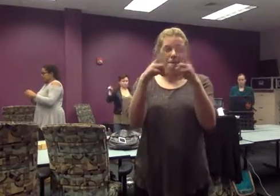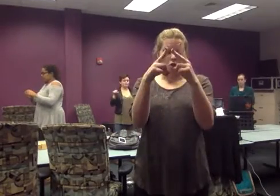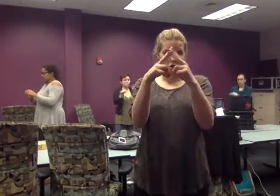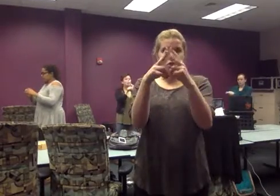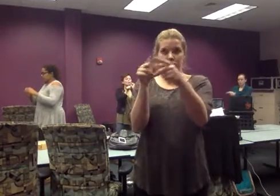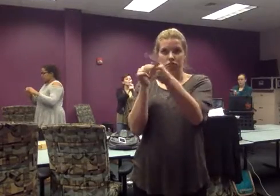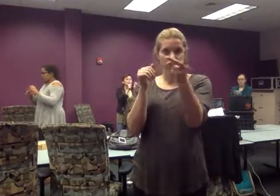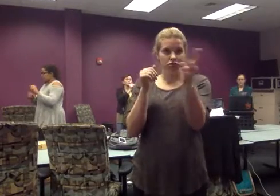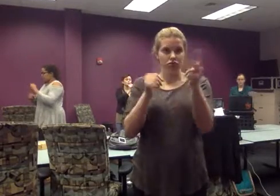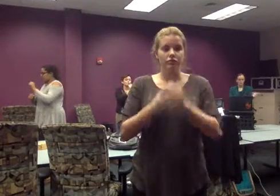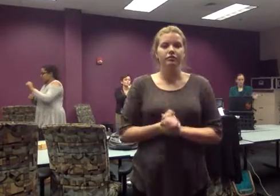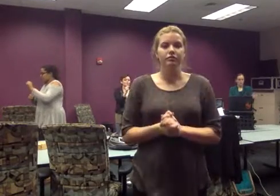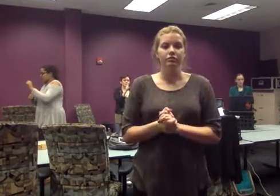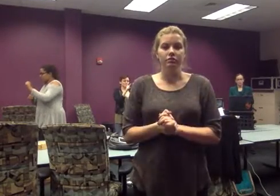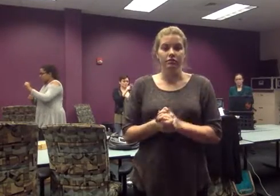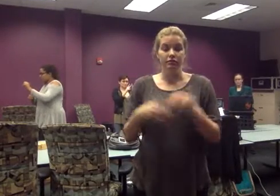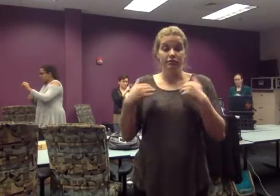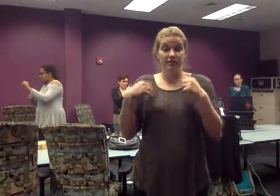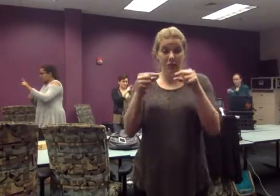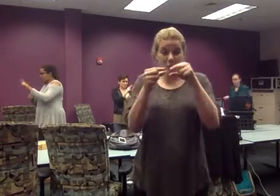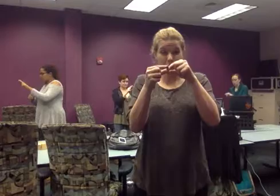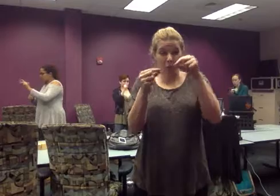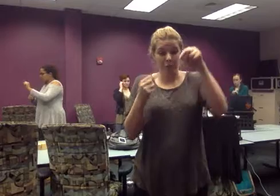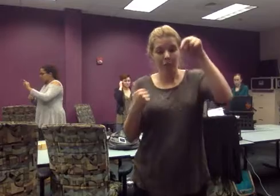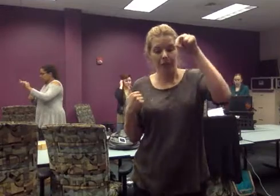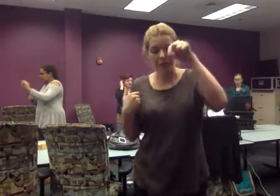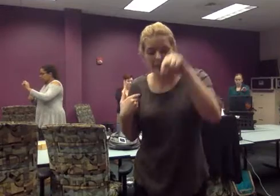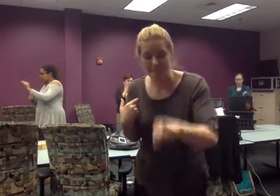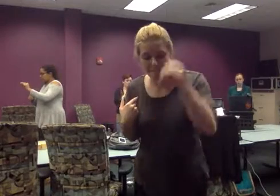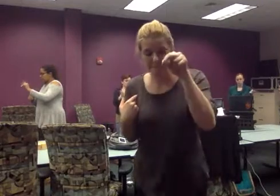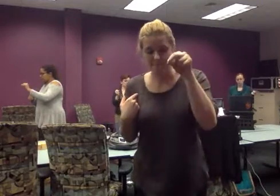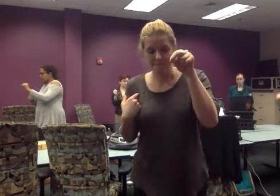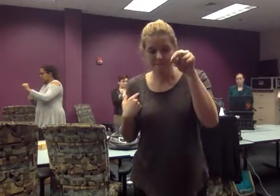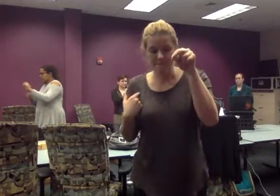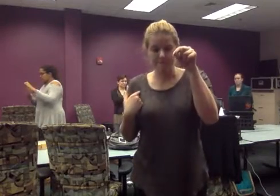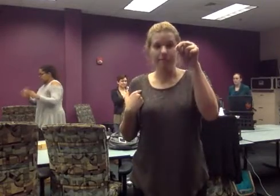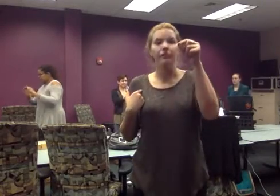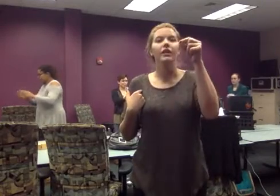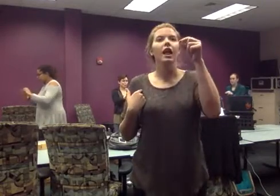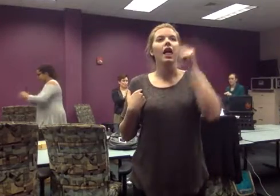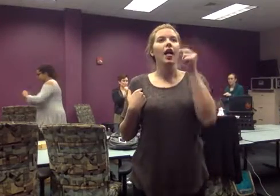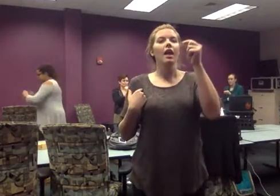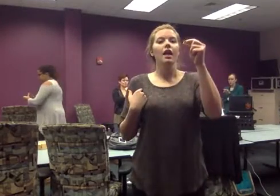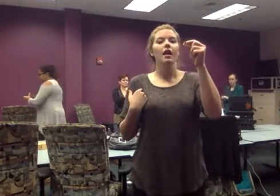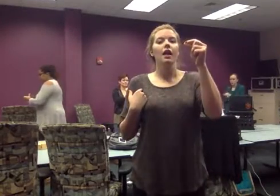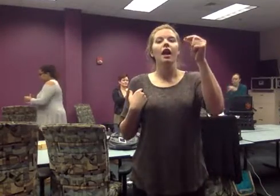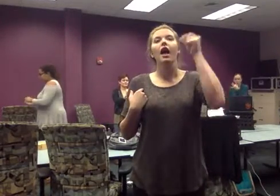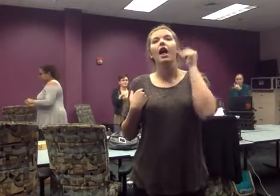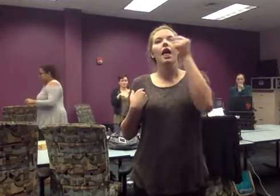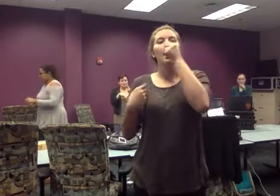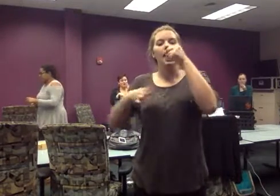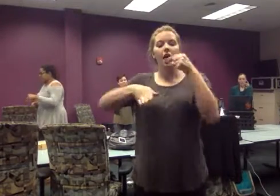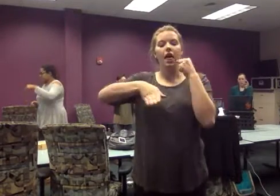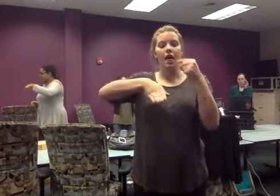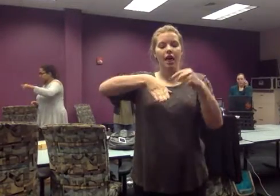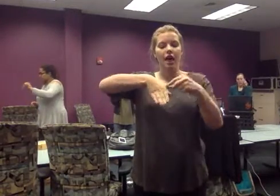and dipping Q-tips into the solutions and then putting them on the different areas of our tongue. Notice that you can taste it all over your tongue,